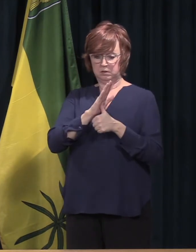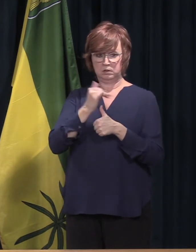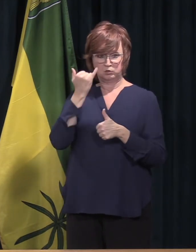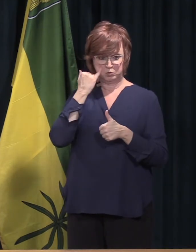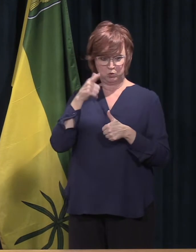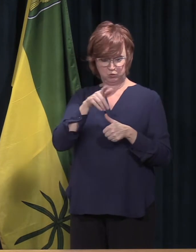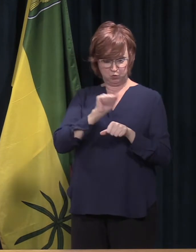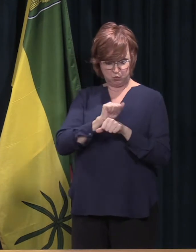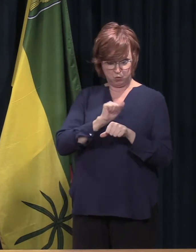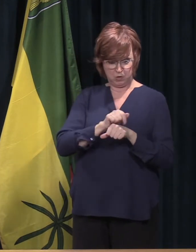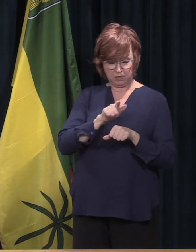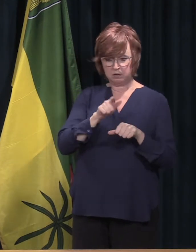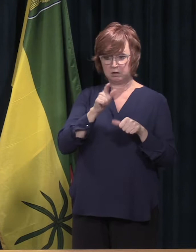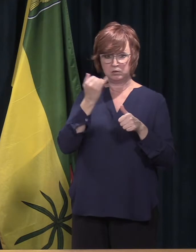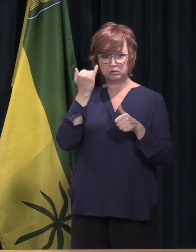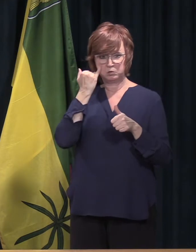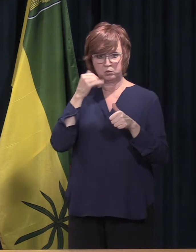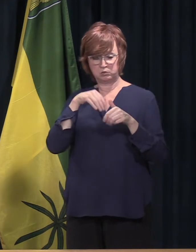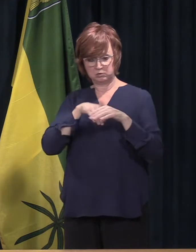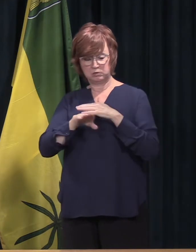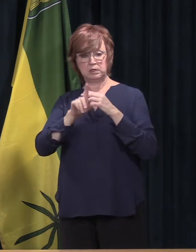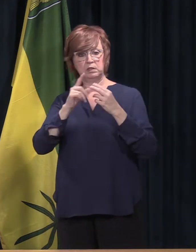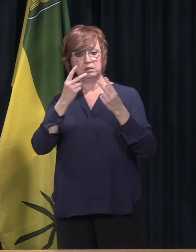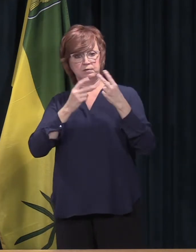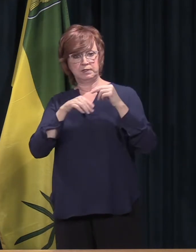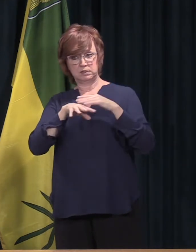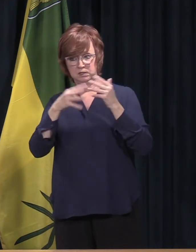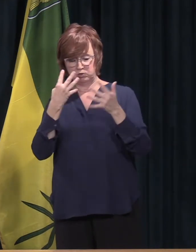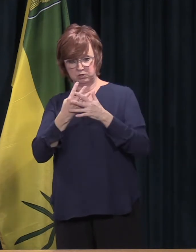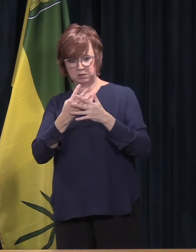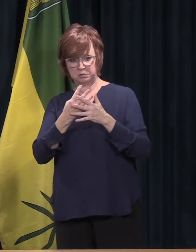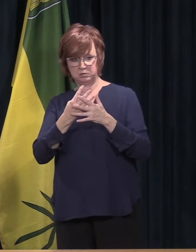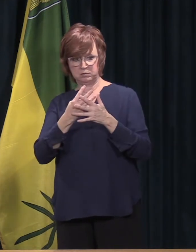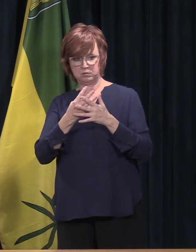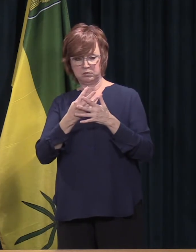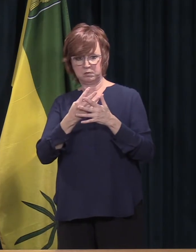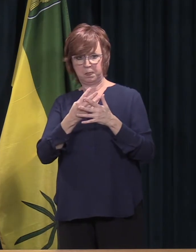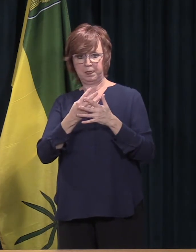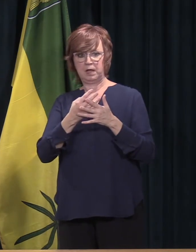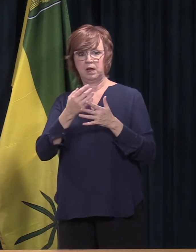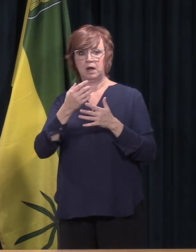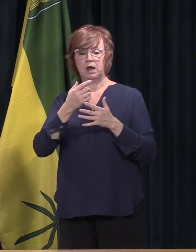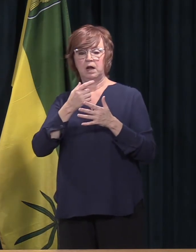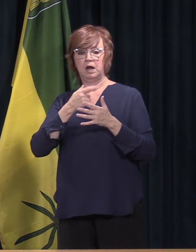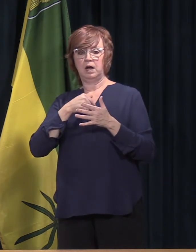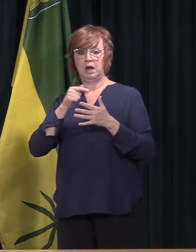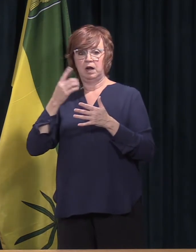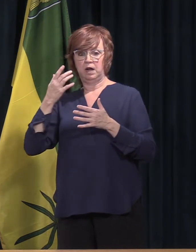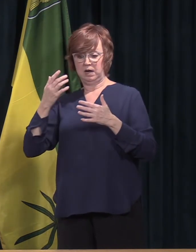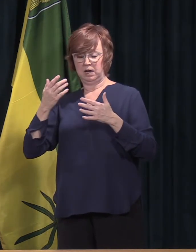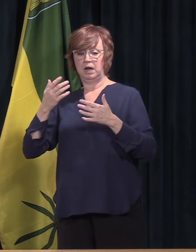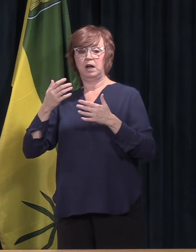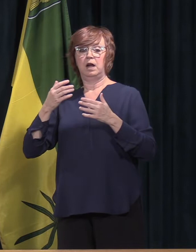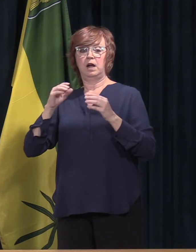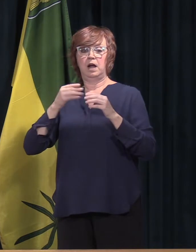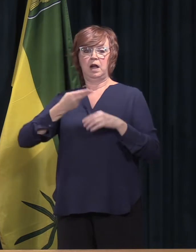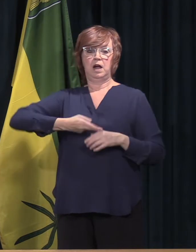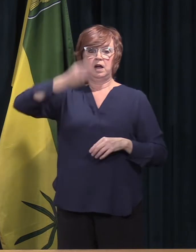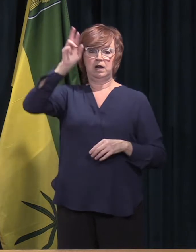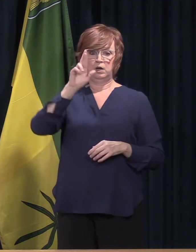setting or someone who visits, you are more likely to bring COVID-19 into that